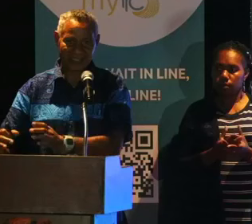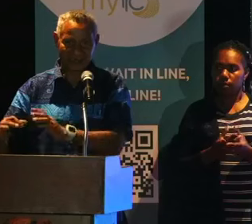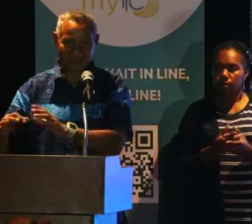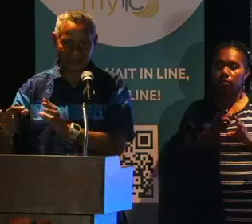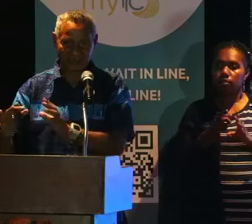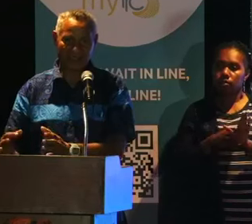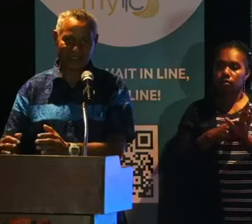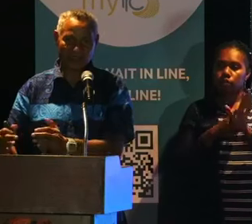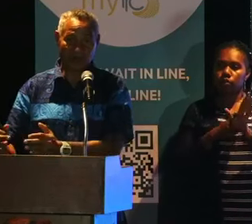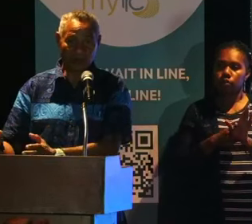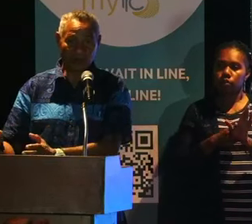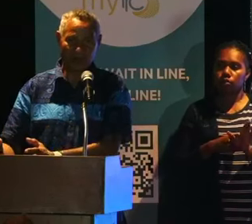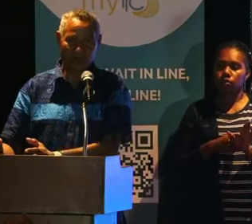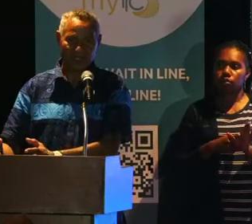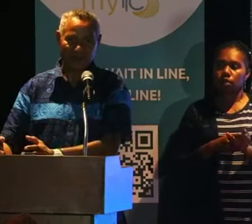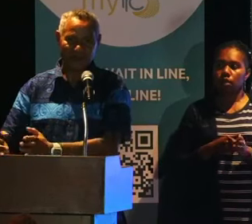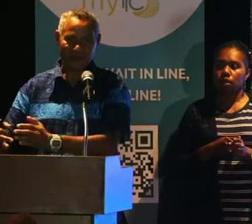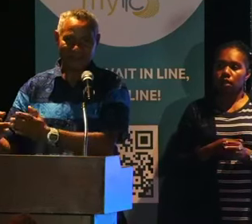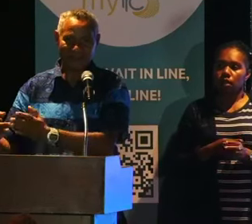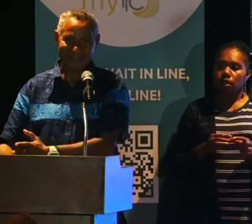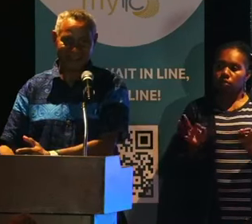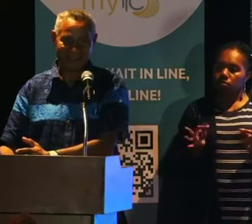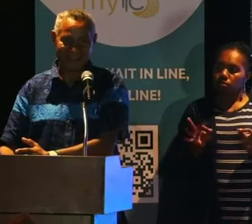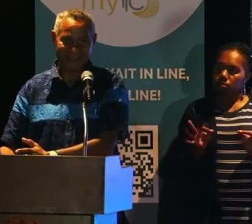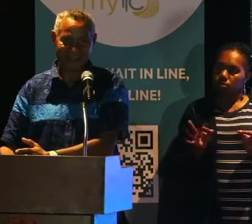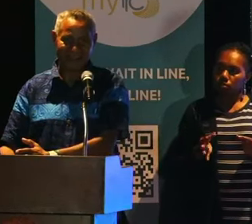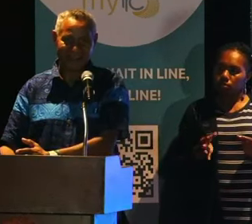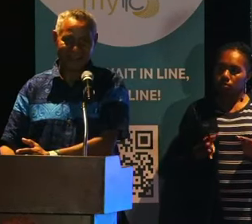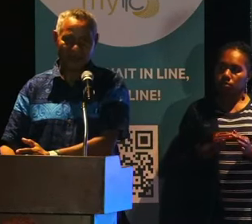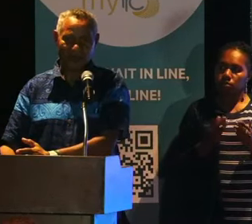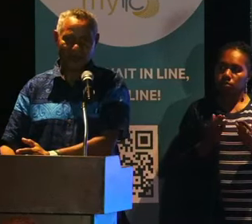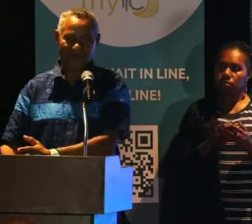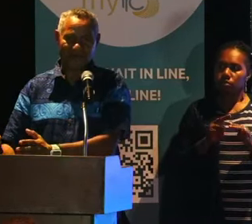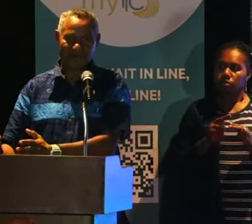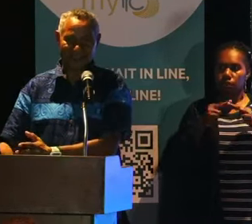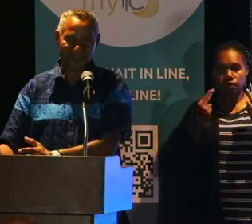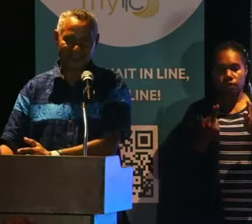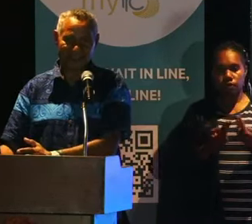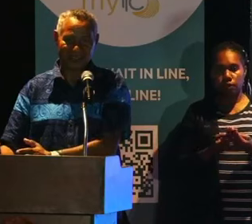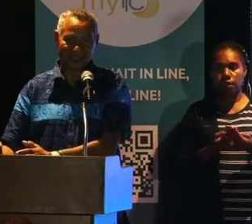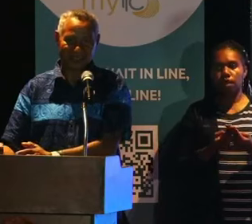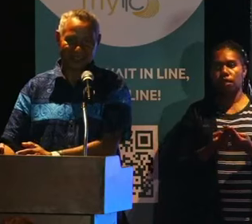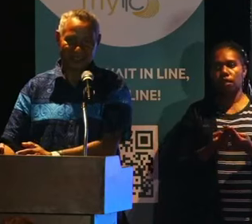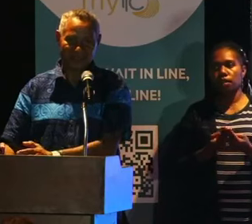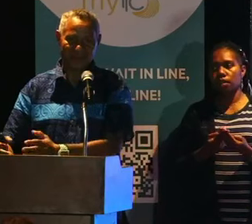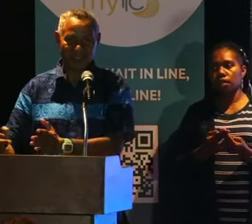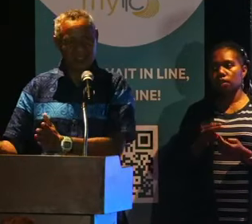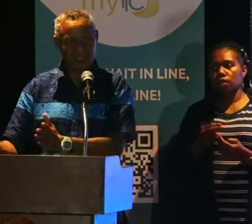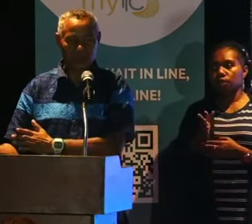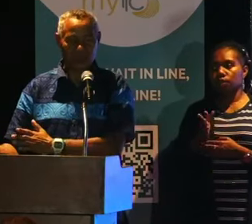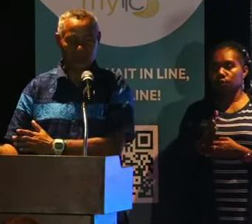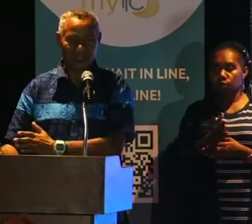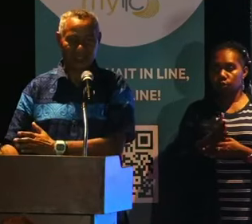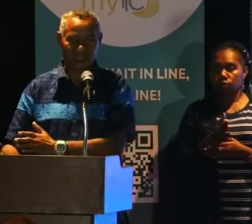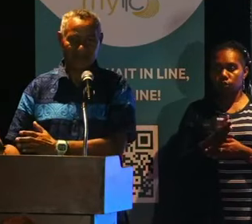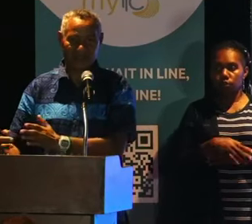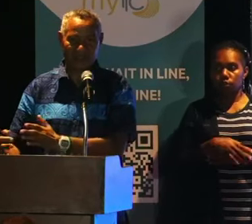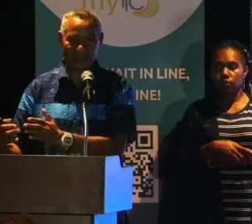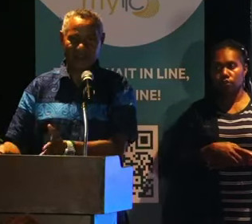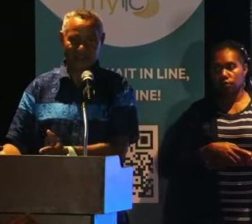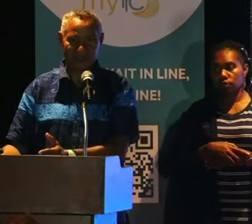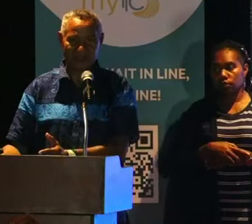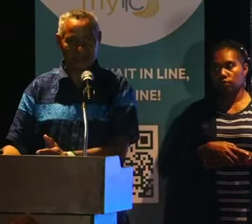activities can be formed as a group to be registered. Or fishing. If you are in coastal side, if